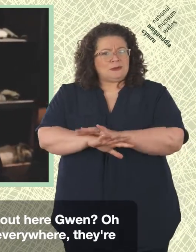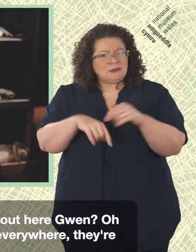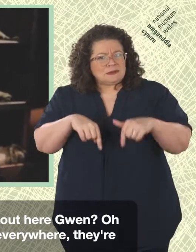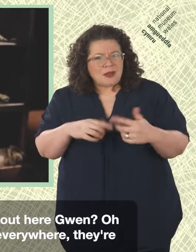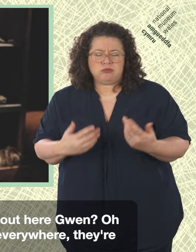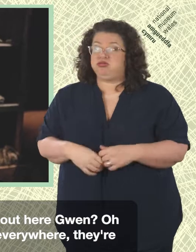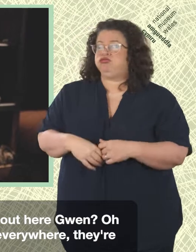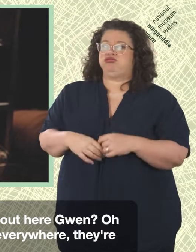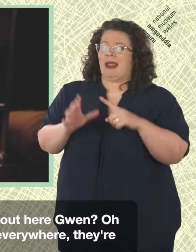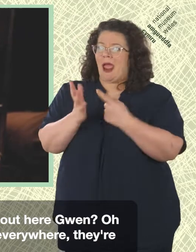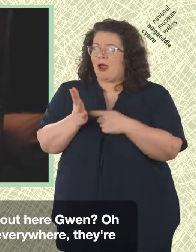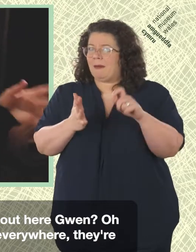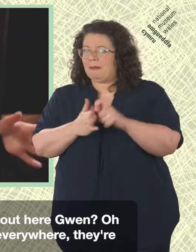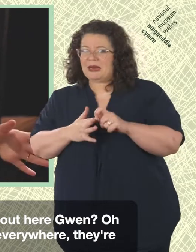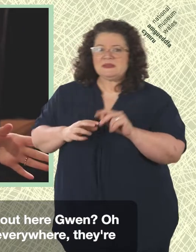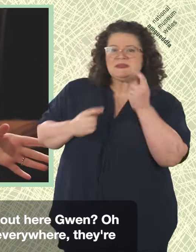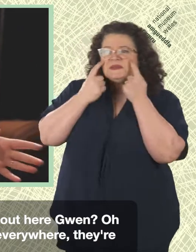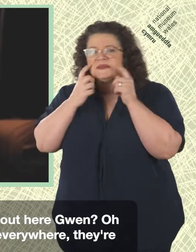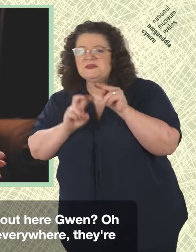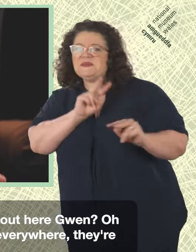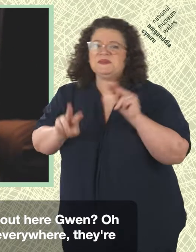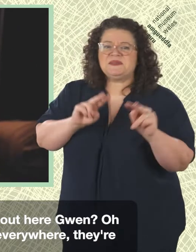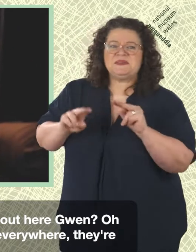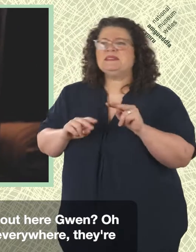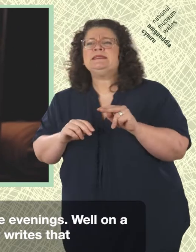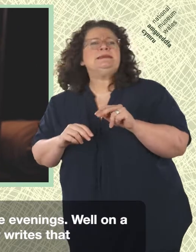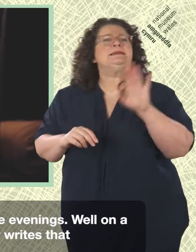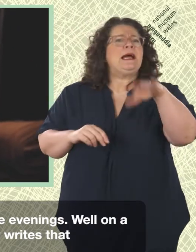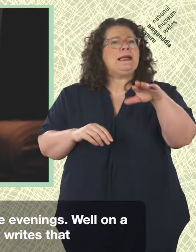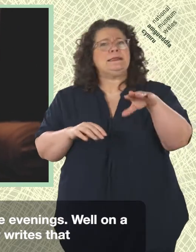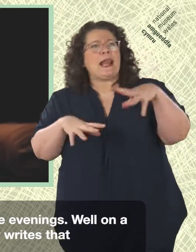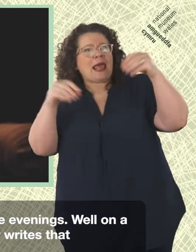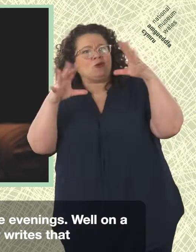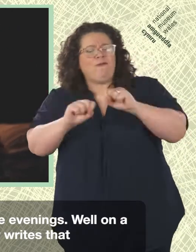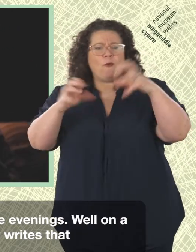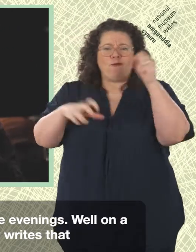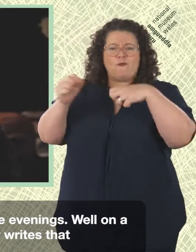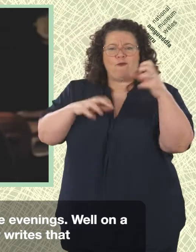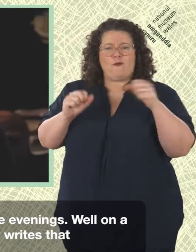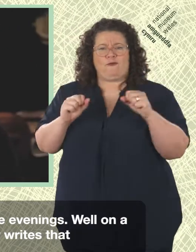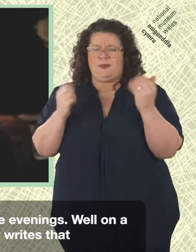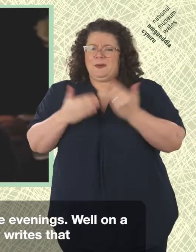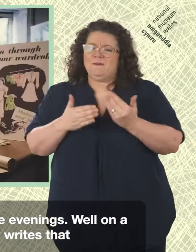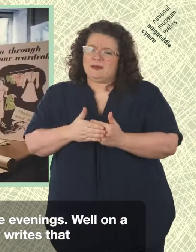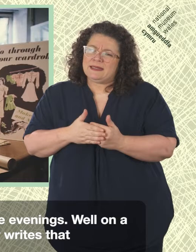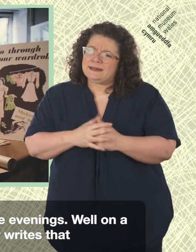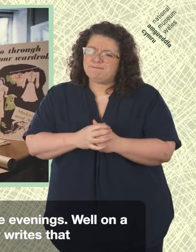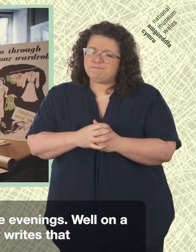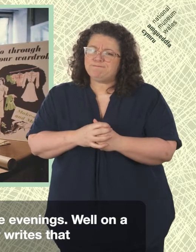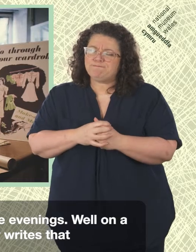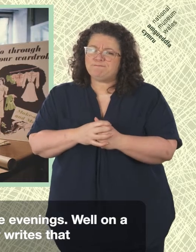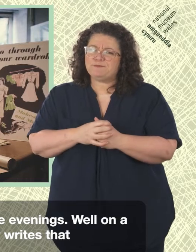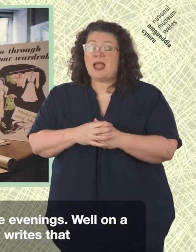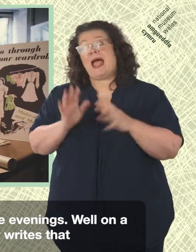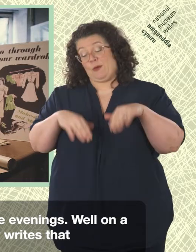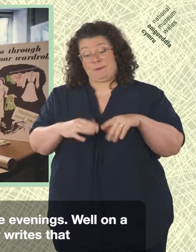Gwen? Oh gosh, the ARP wardens, they're everywhere. They're shouting, "Keep that light out," in the evenings.